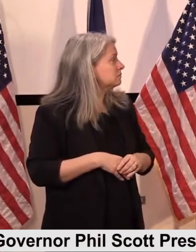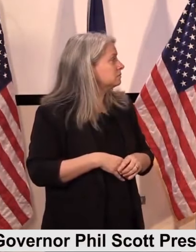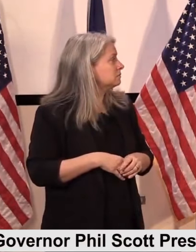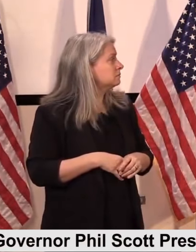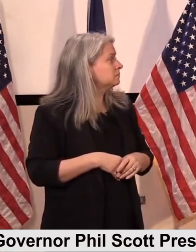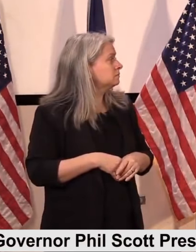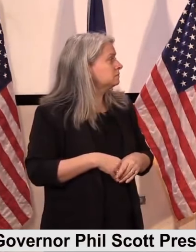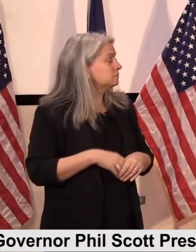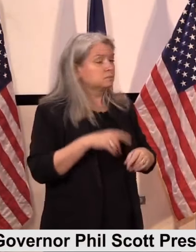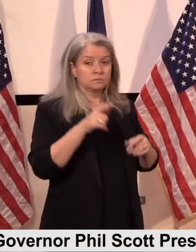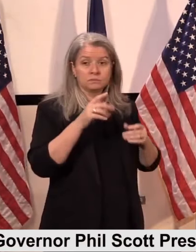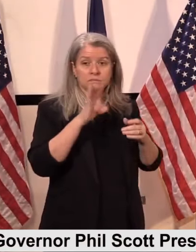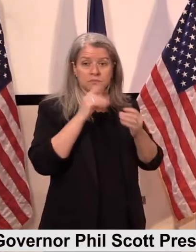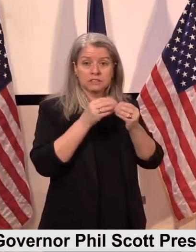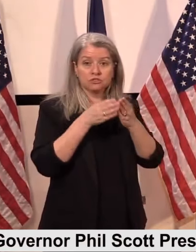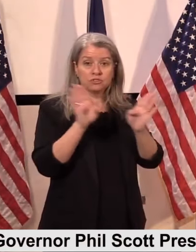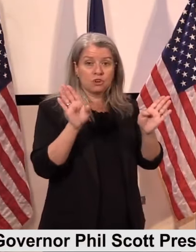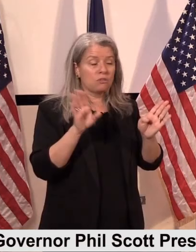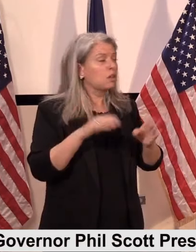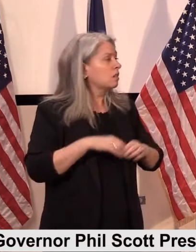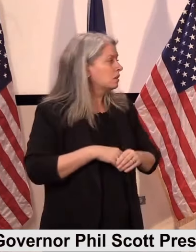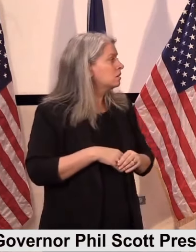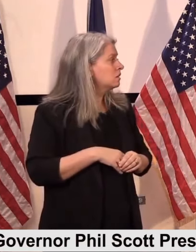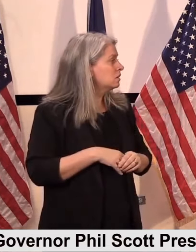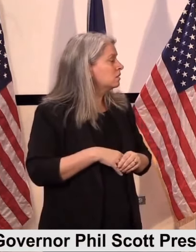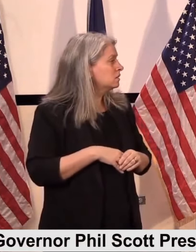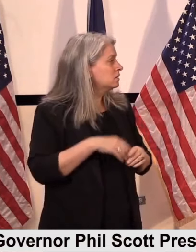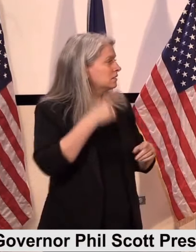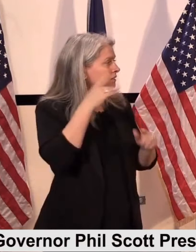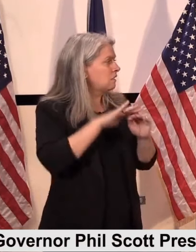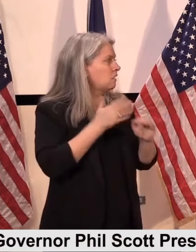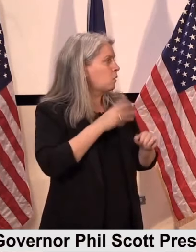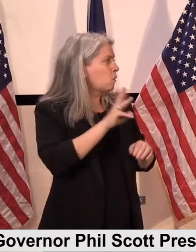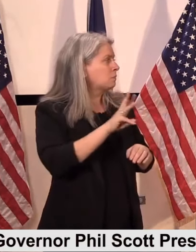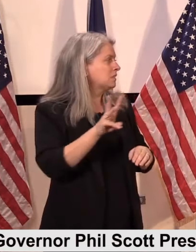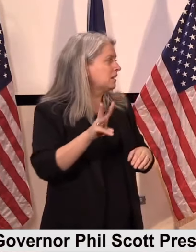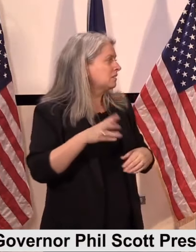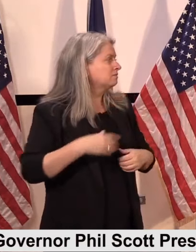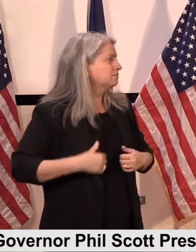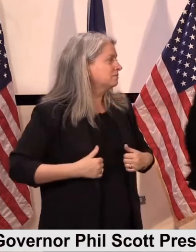You mean in general, the overall population? I think it's on our website, but...